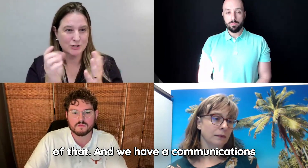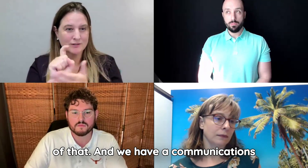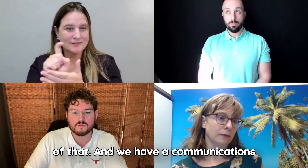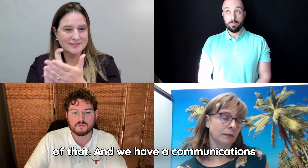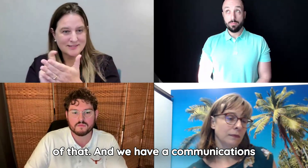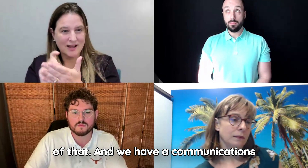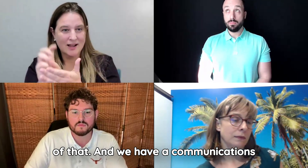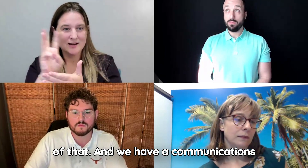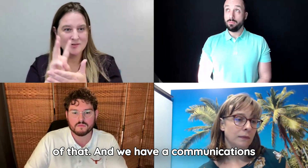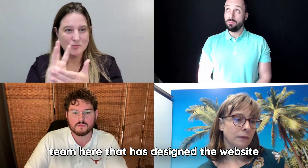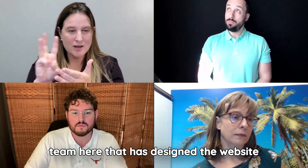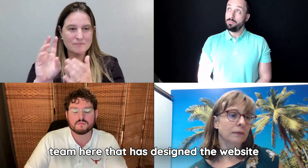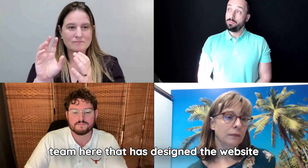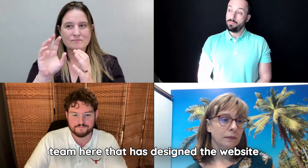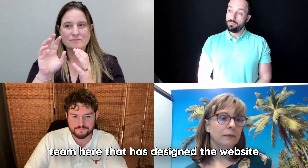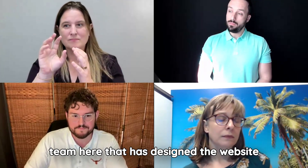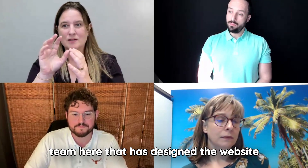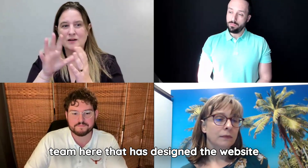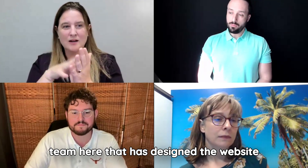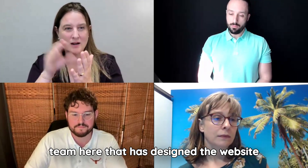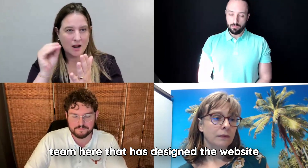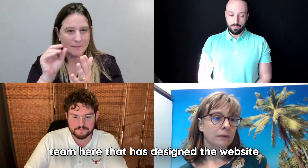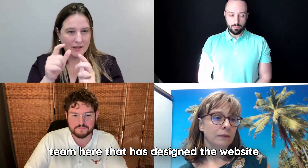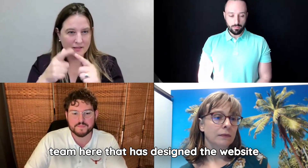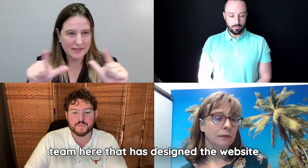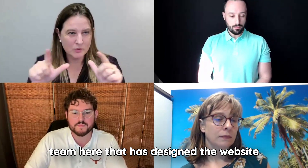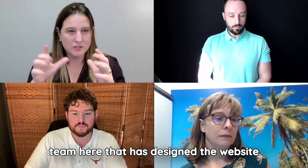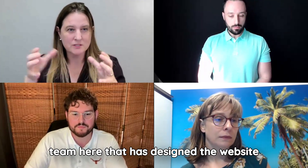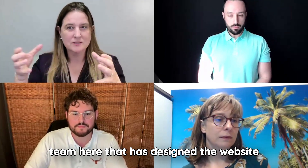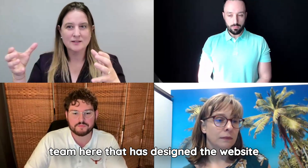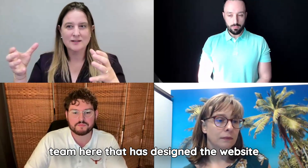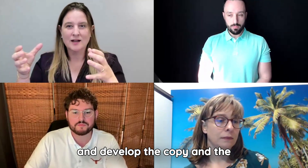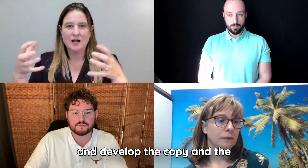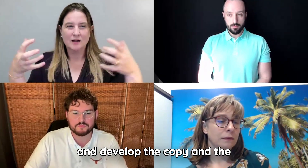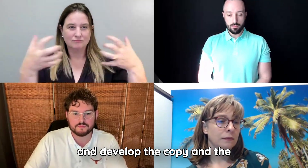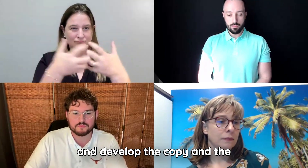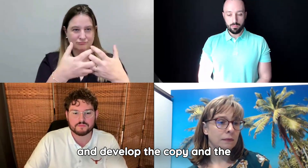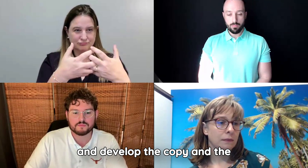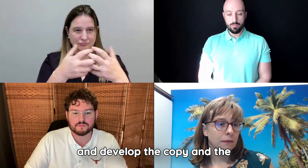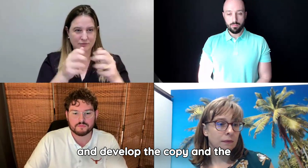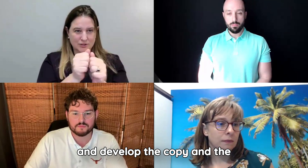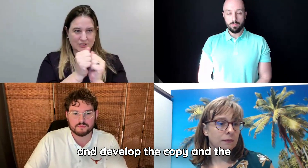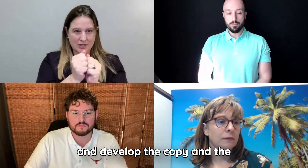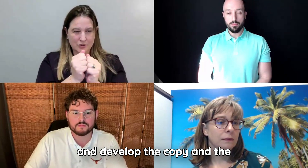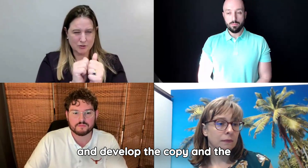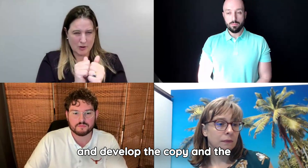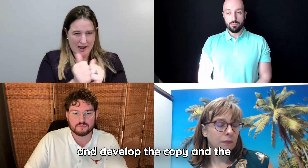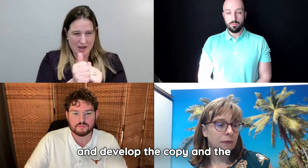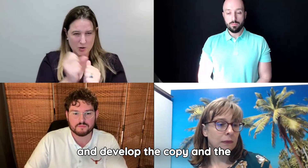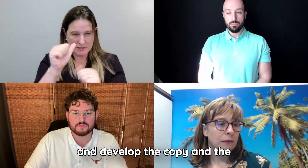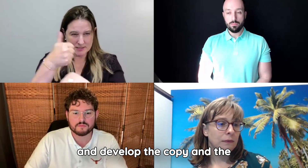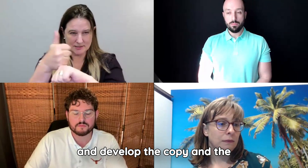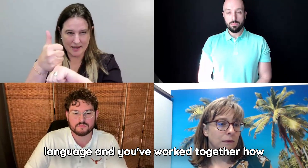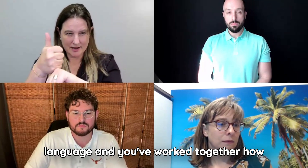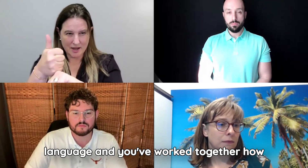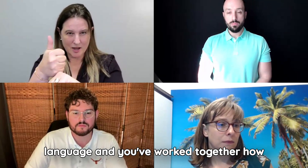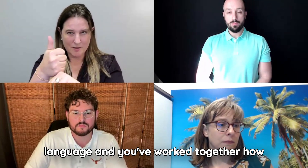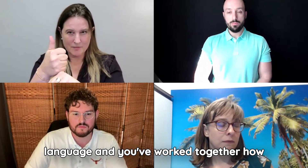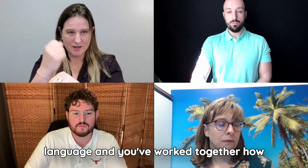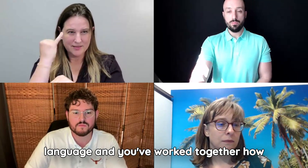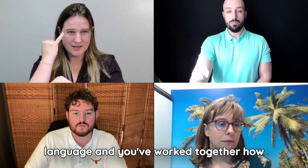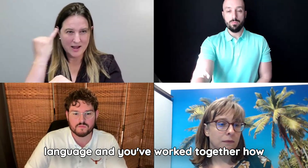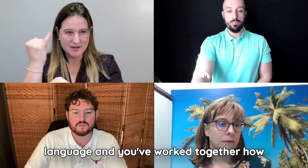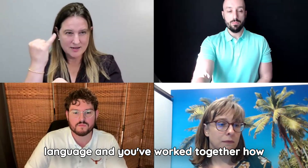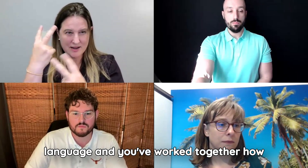have a communications team here that has designed the website and develop the copy